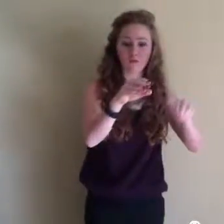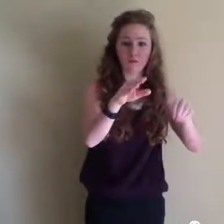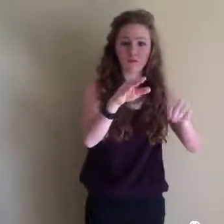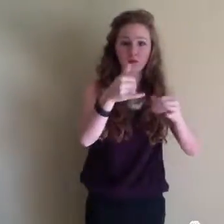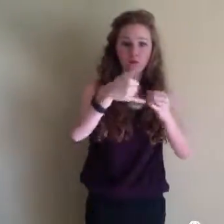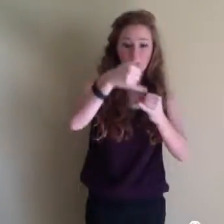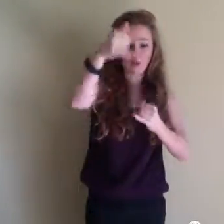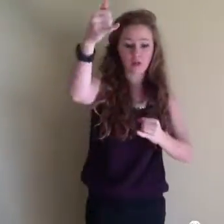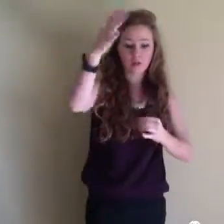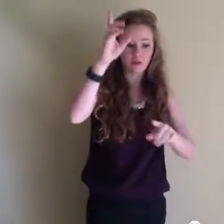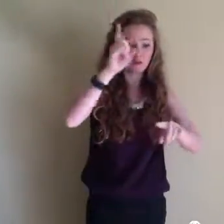for